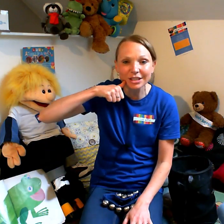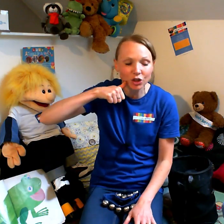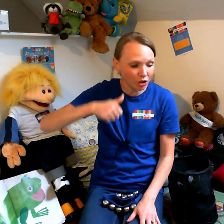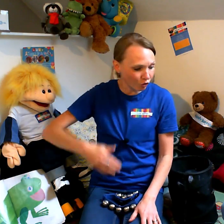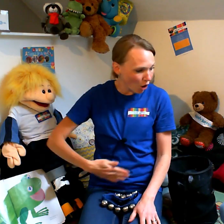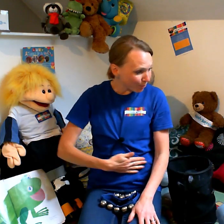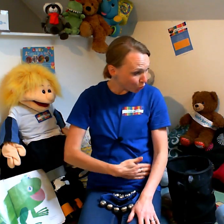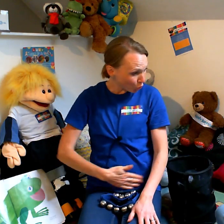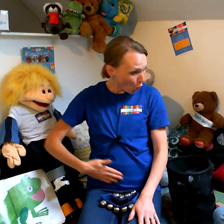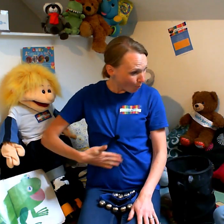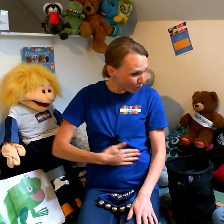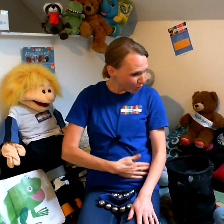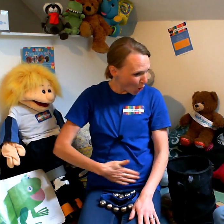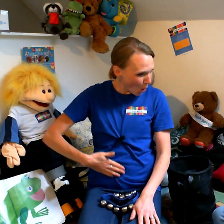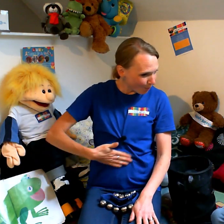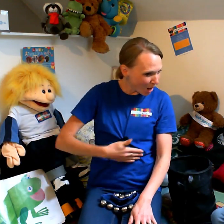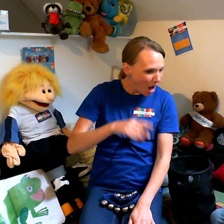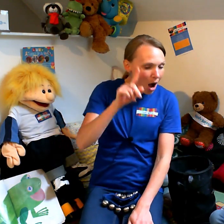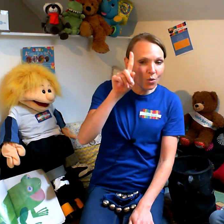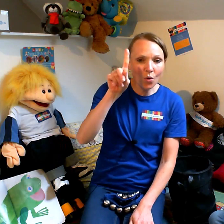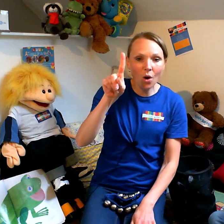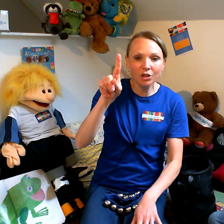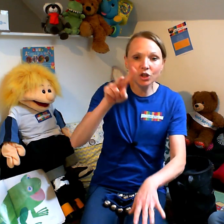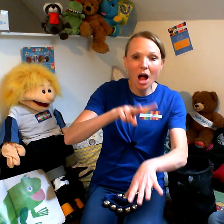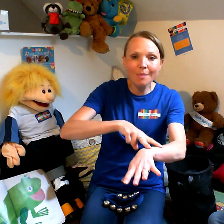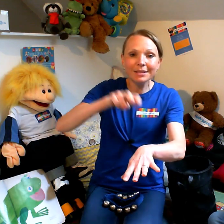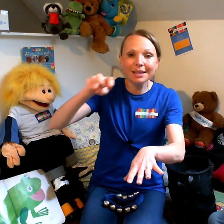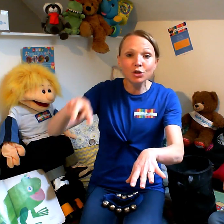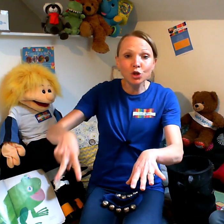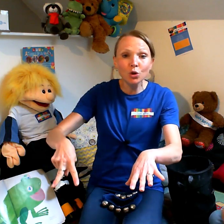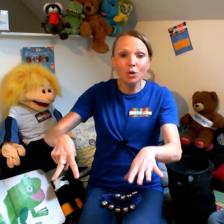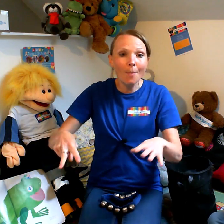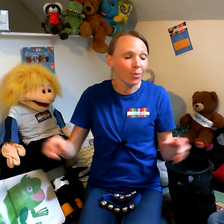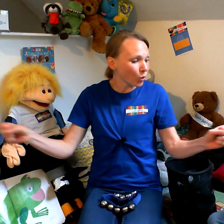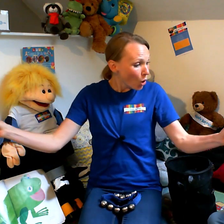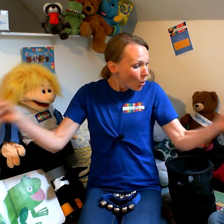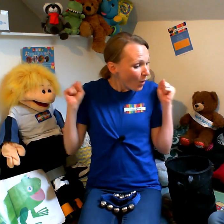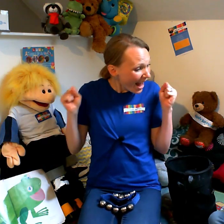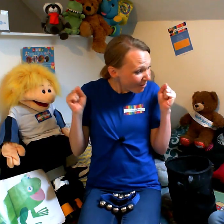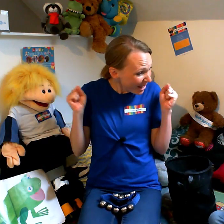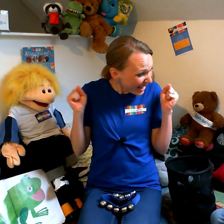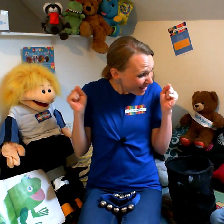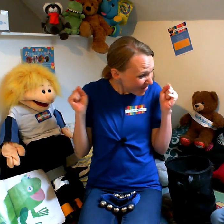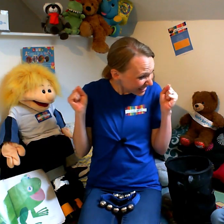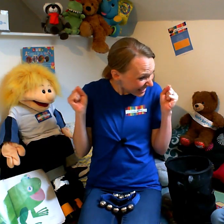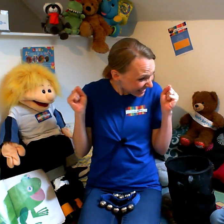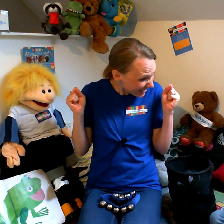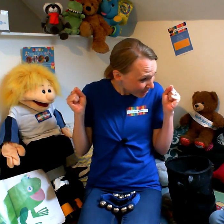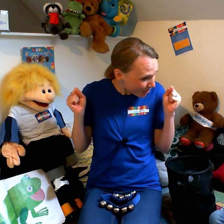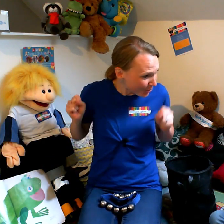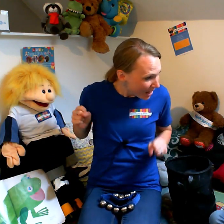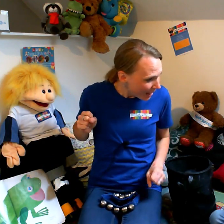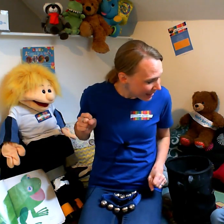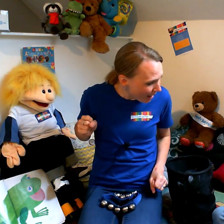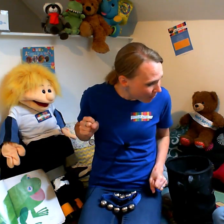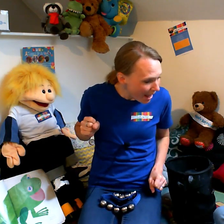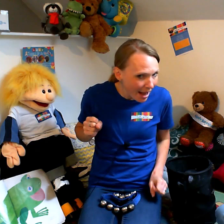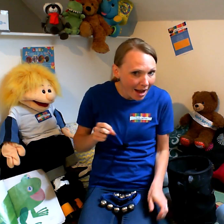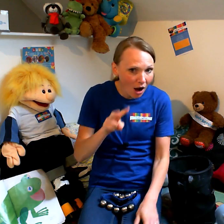delicious grubs. Yum, yum. One jumped into the pool where it was nice and cool. Now there are